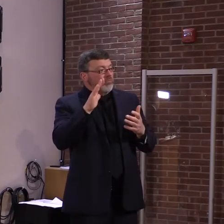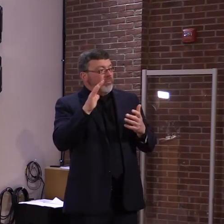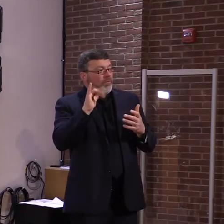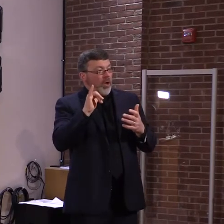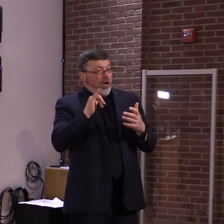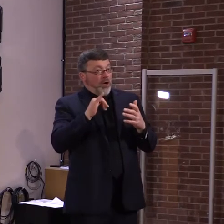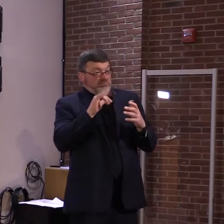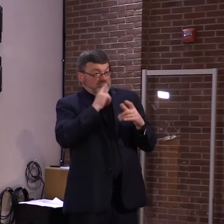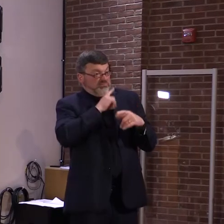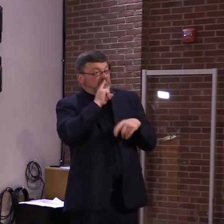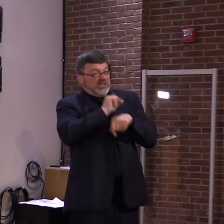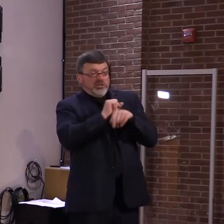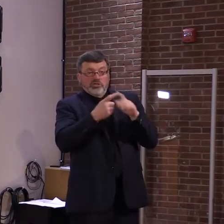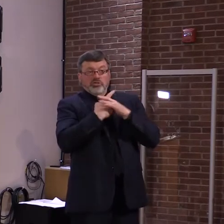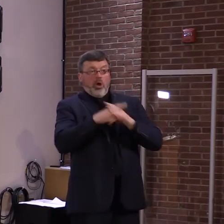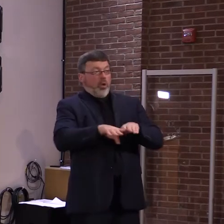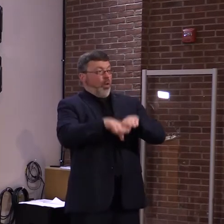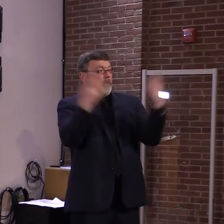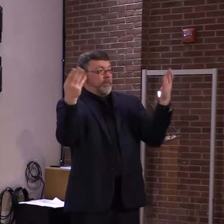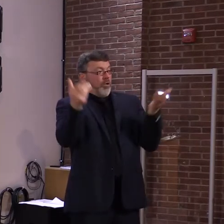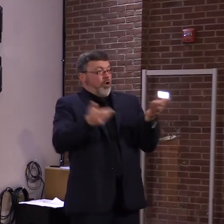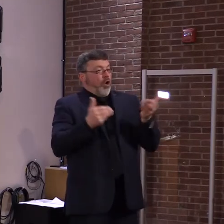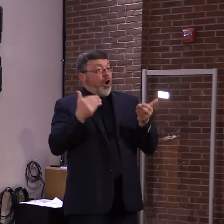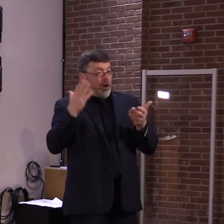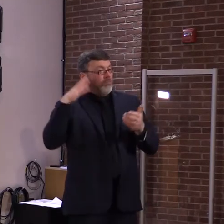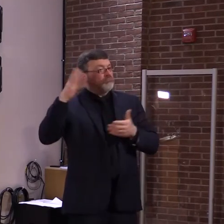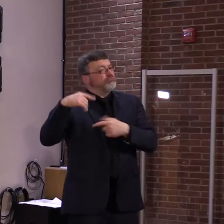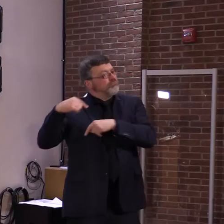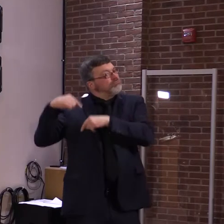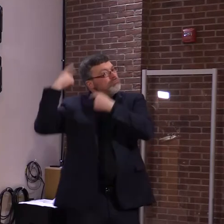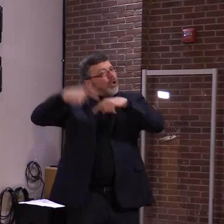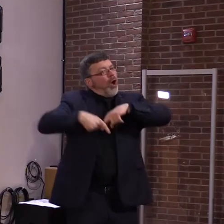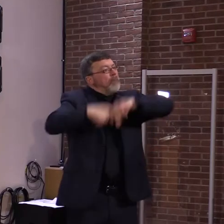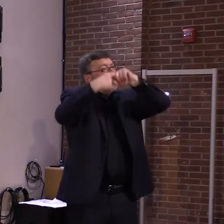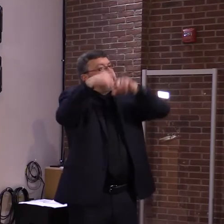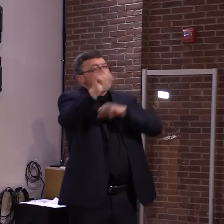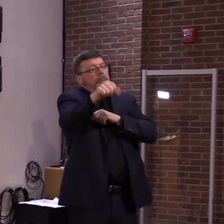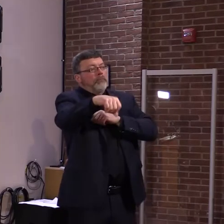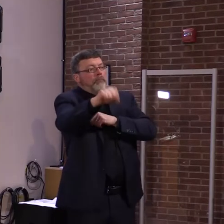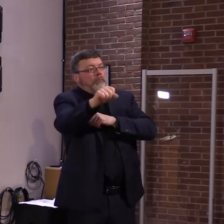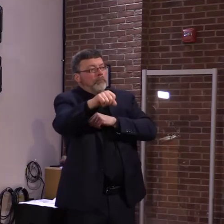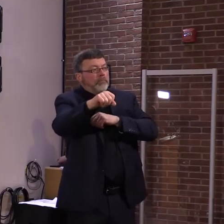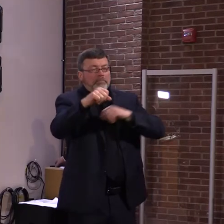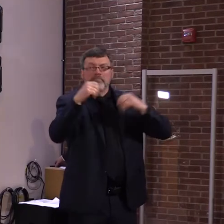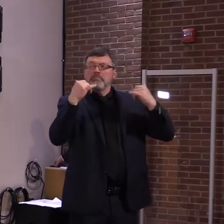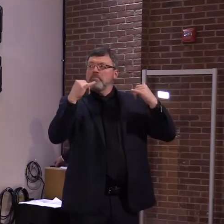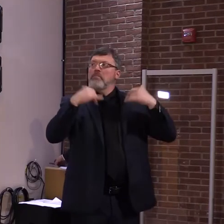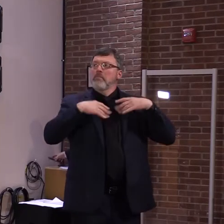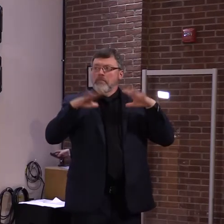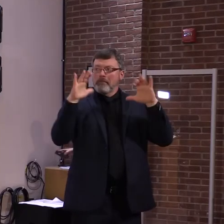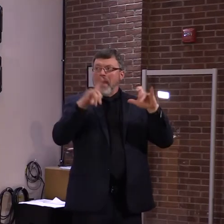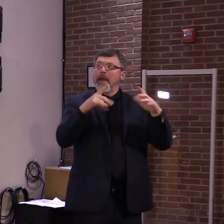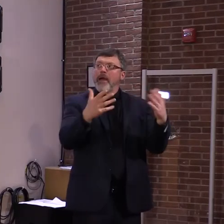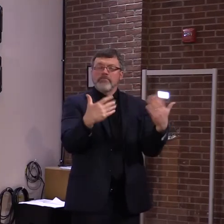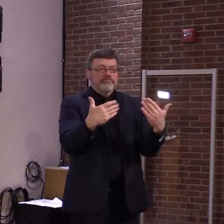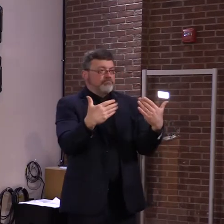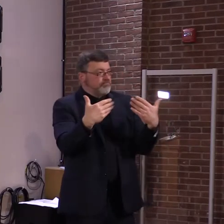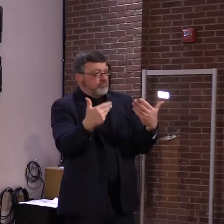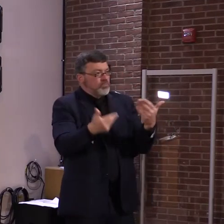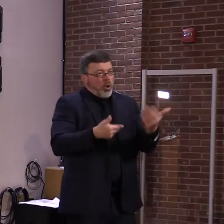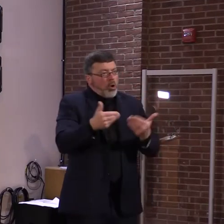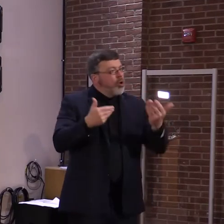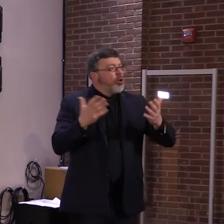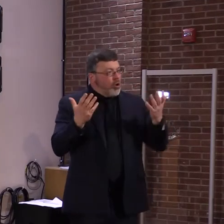We suspended hires for a while, put a freeze on that, and then so we've lifted that. So we're having